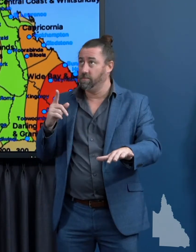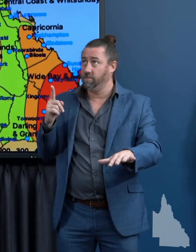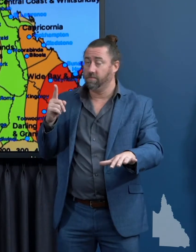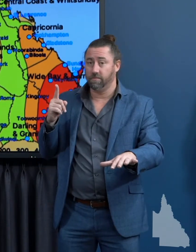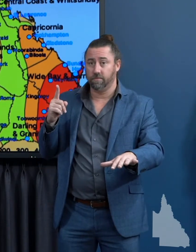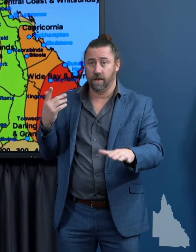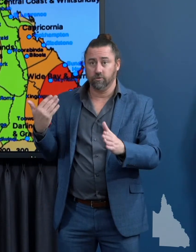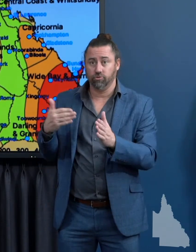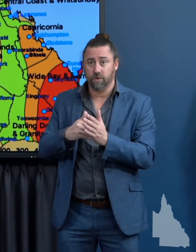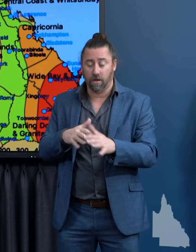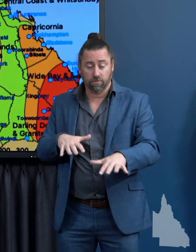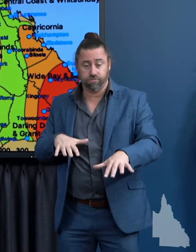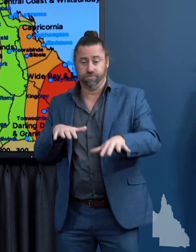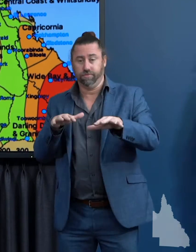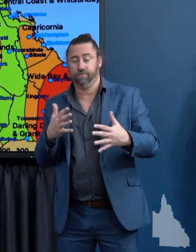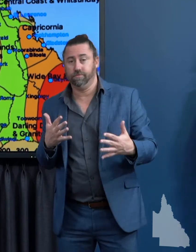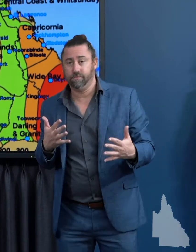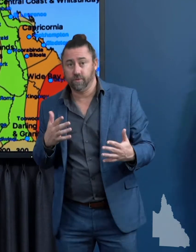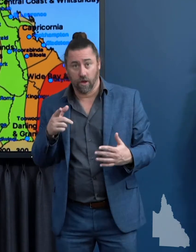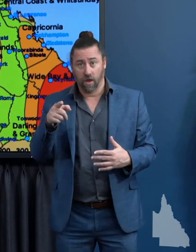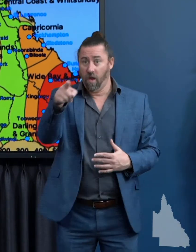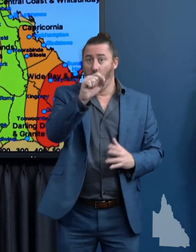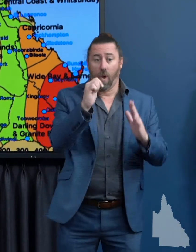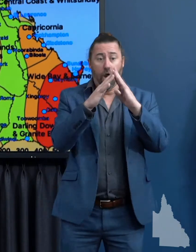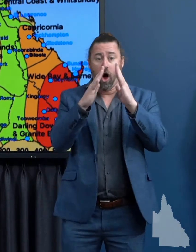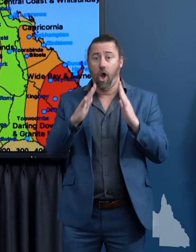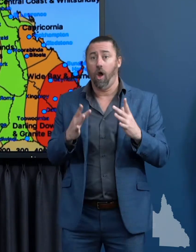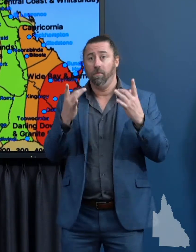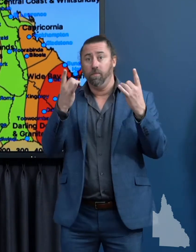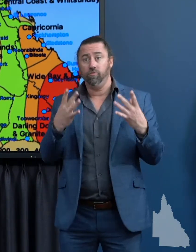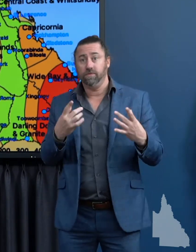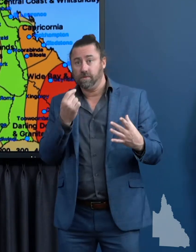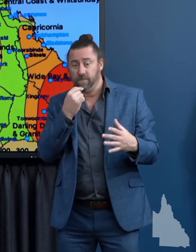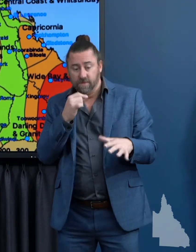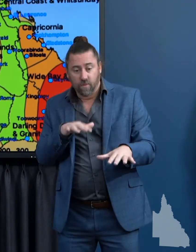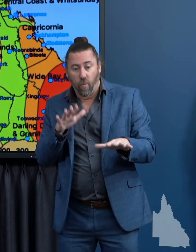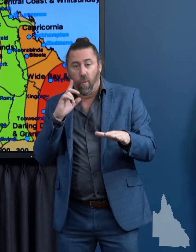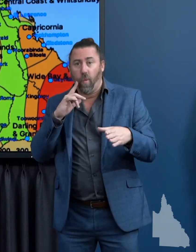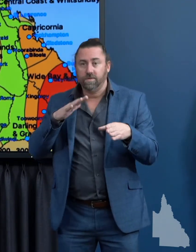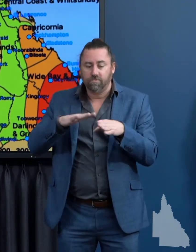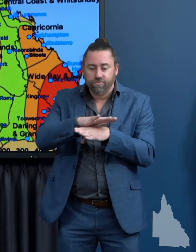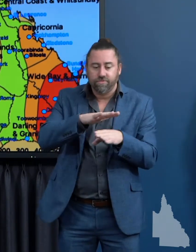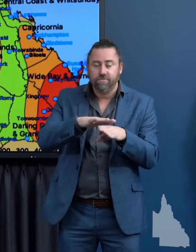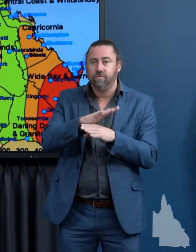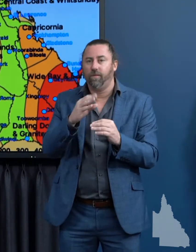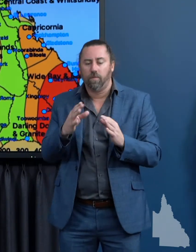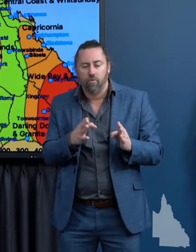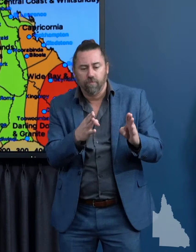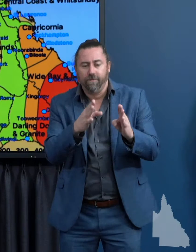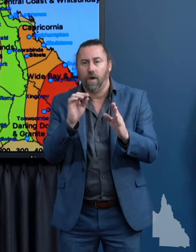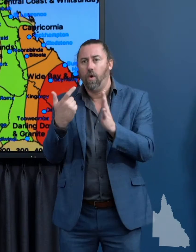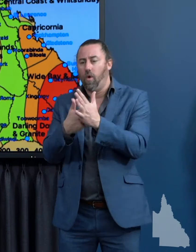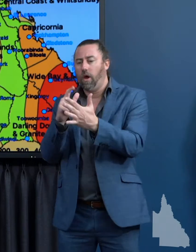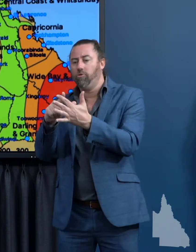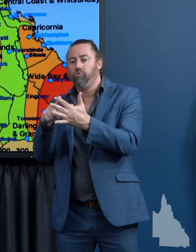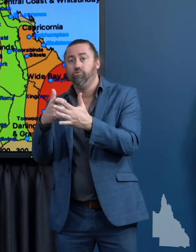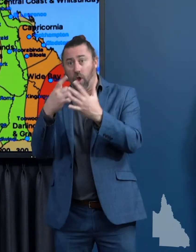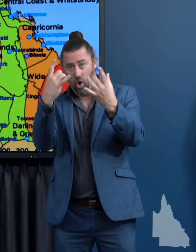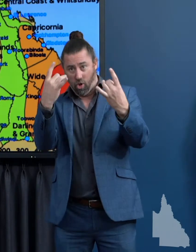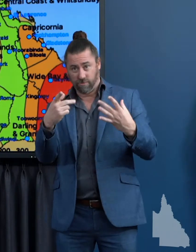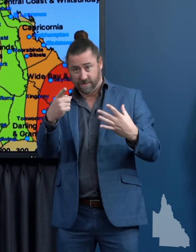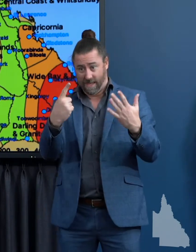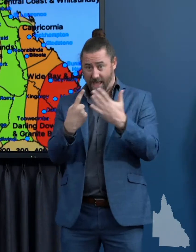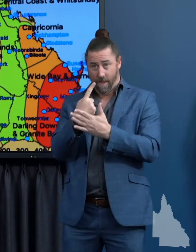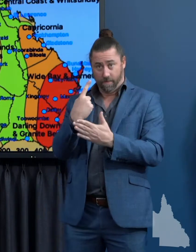you have been inundated over the last few days from the flood event, from rivers or creeks, and we